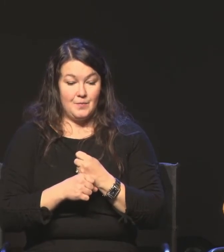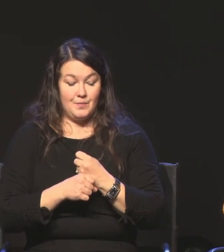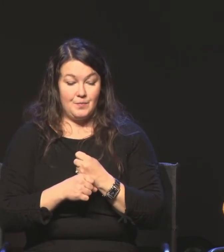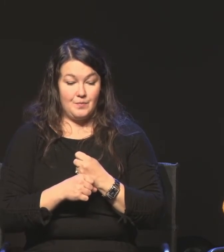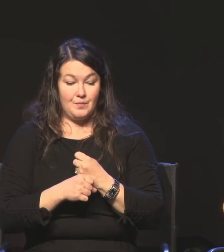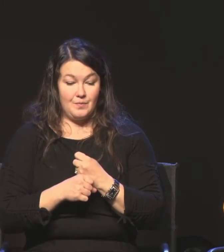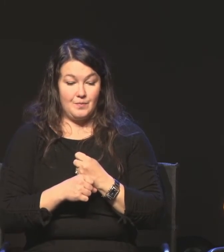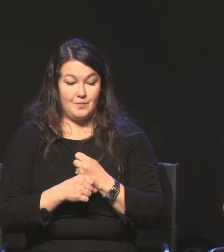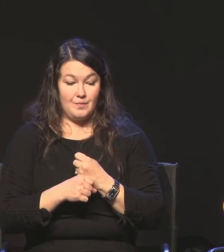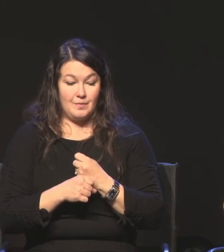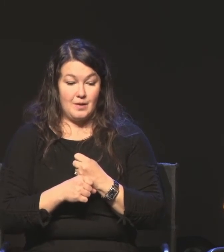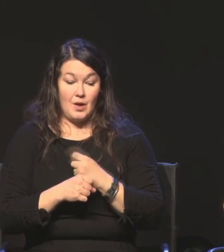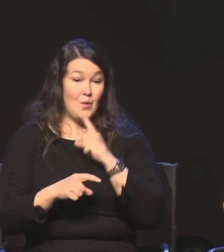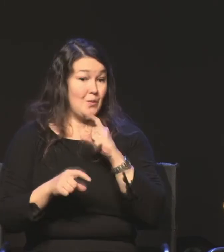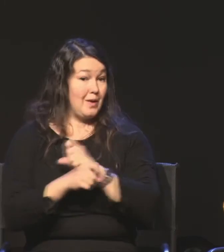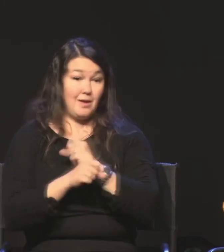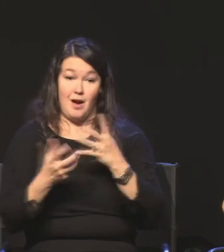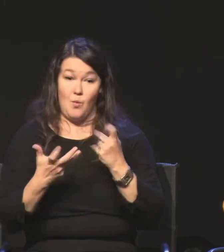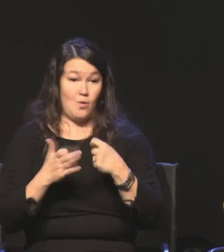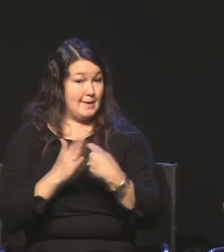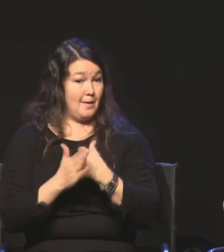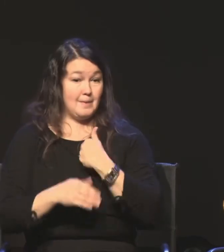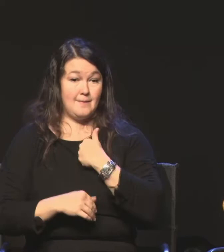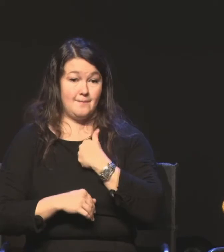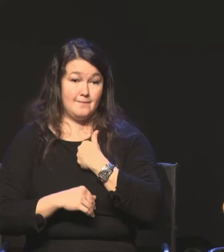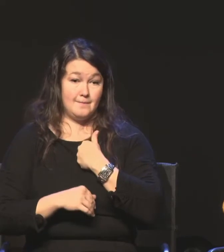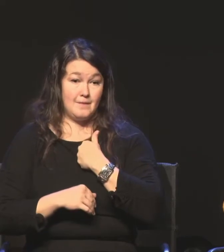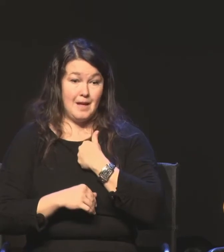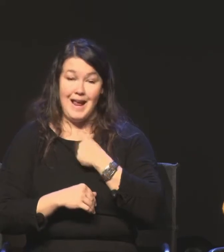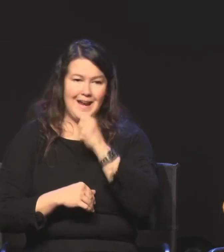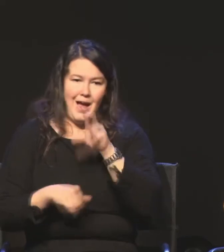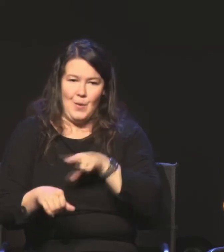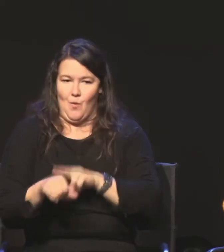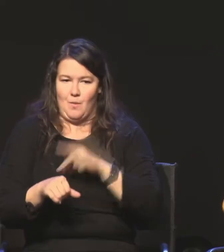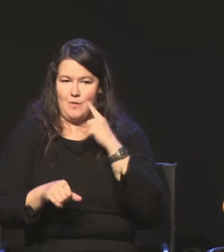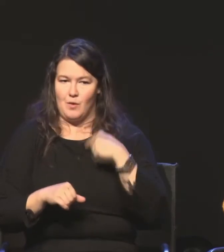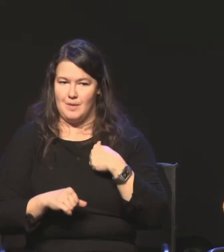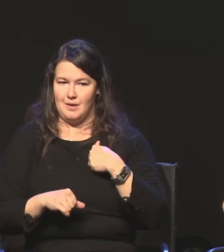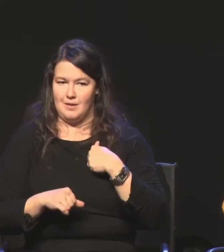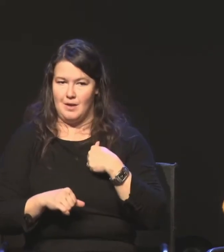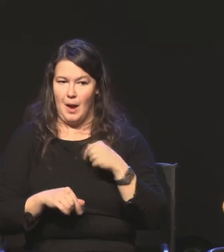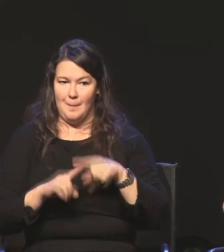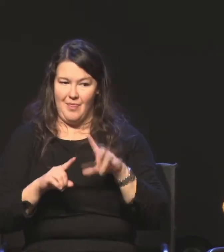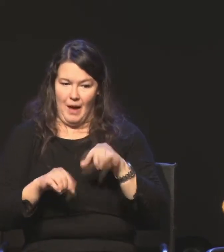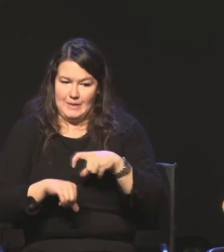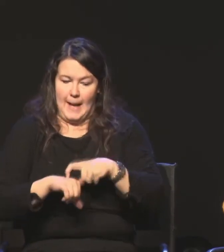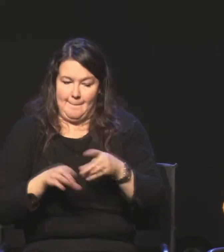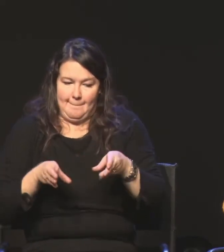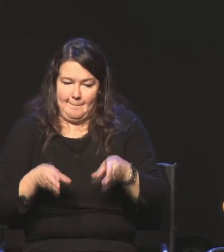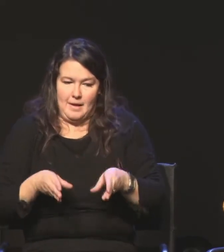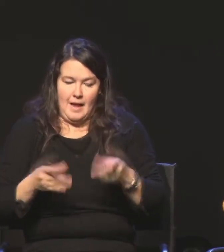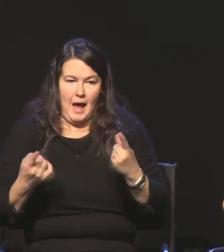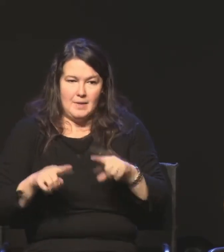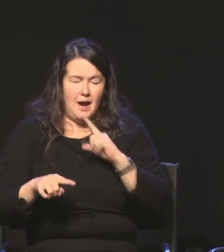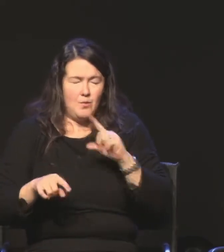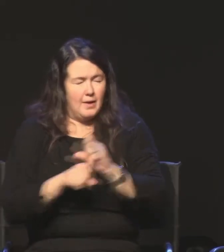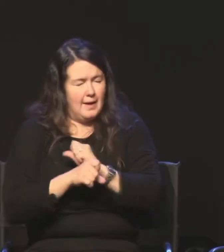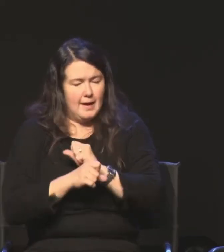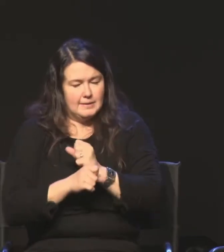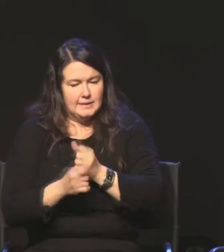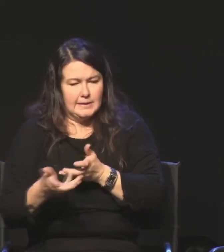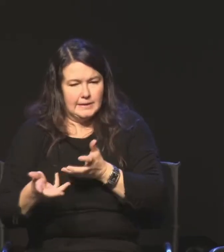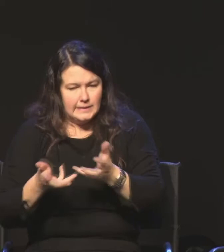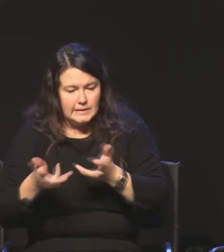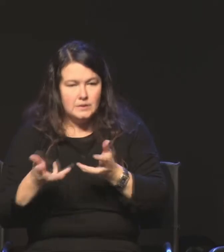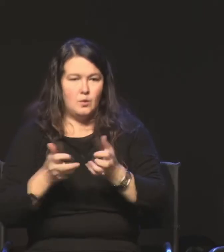was a season where I wanted to take my life, and that's not normal for me, but that was a season for me that I really had to work through with my